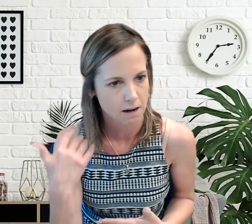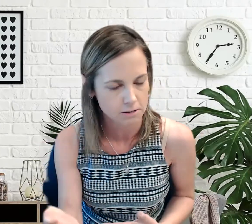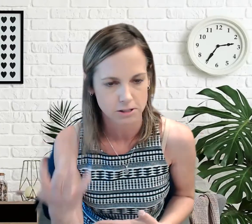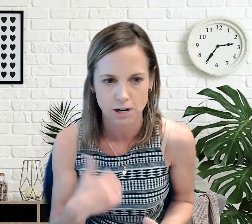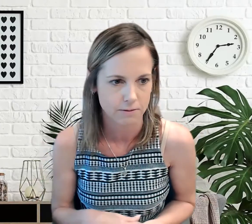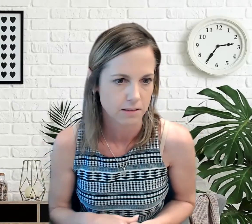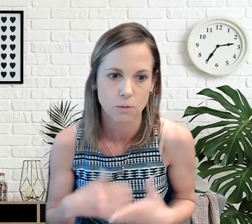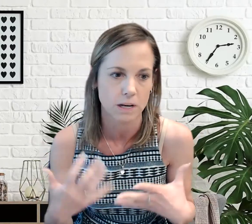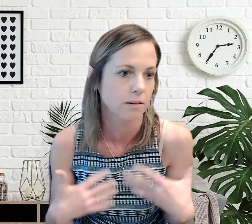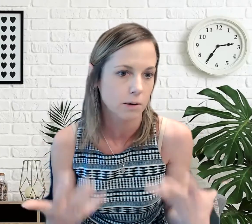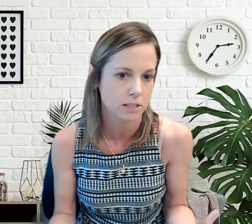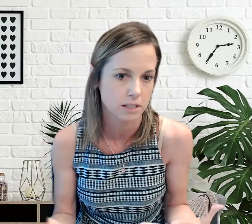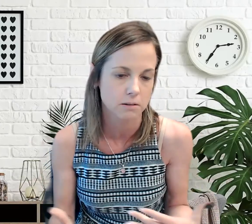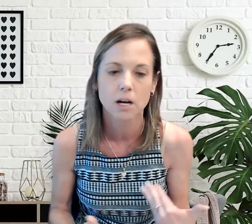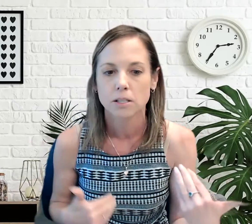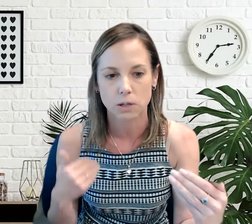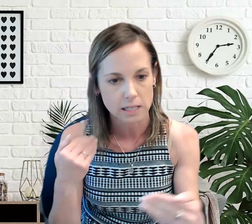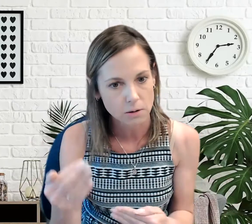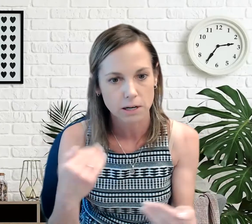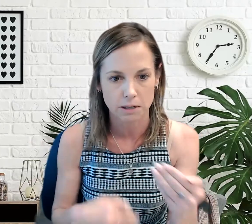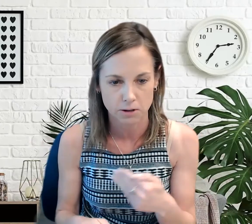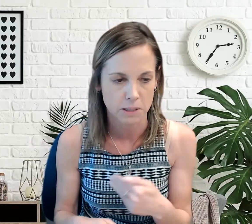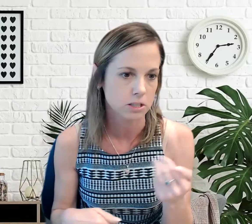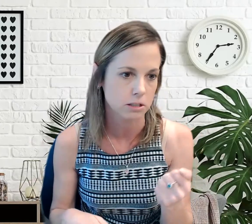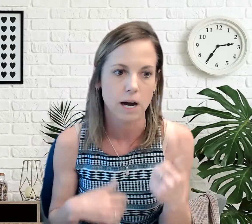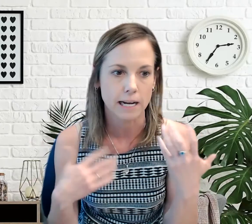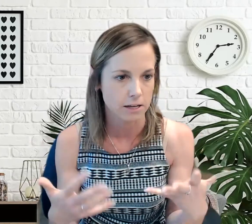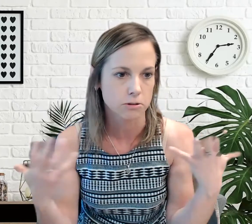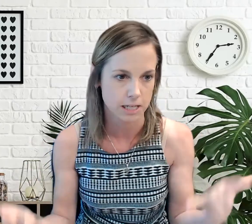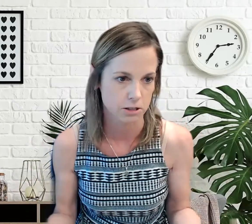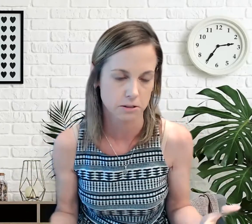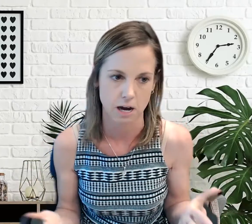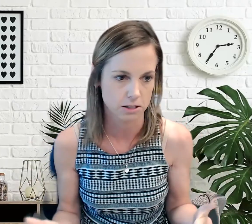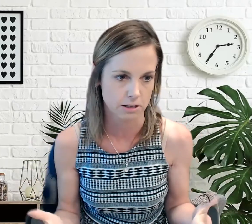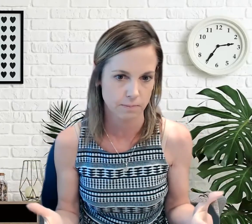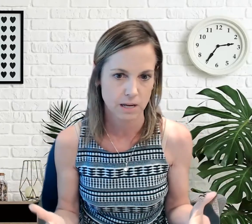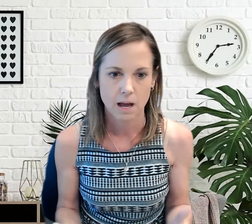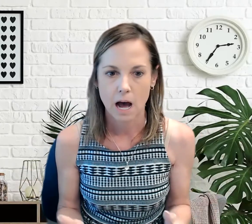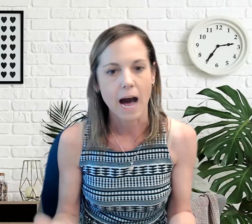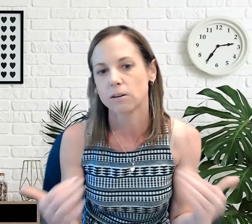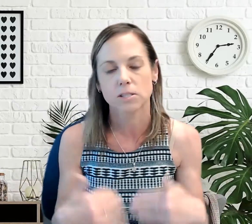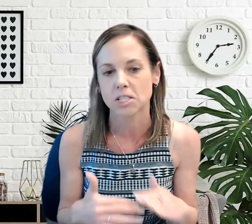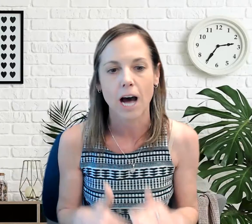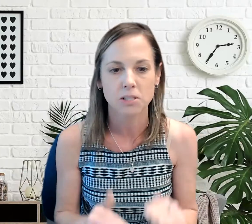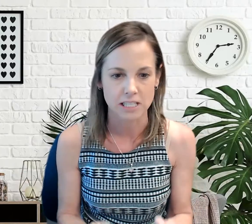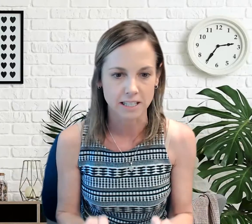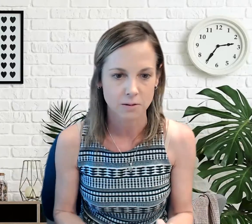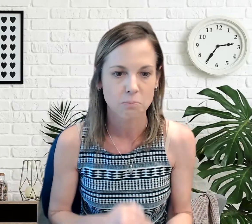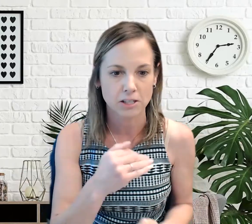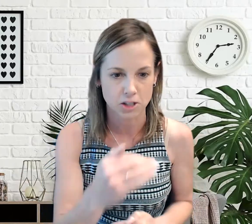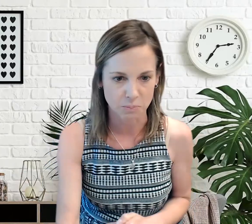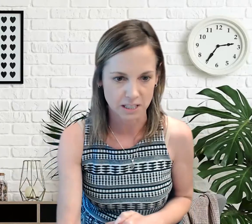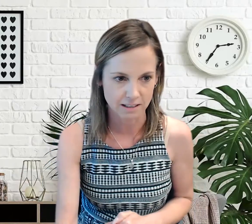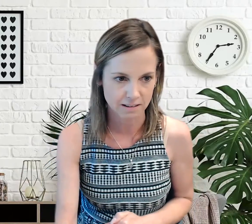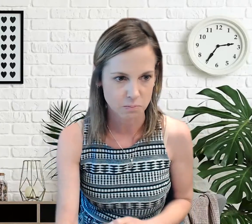My doctor has tried everything, we don't know what to do. So he's going to refer me to a gastrointestinal doctor. I don't stop seeing